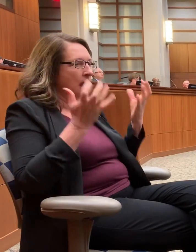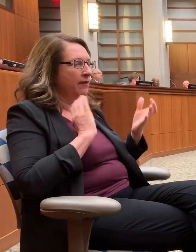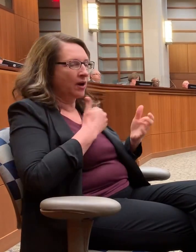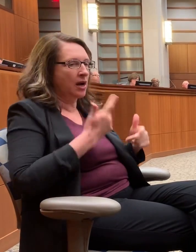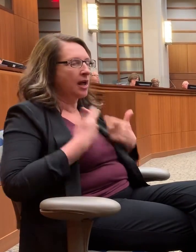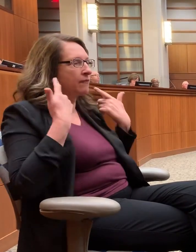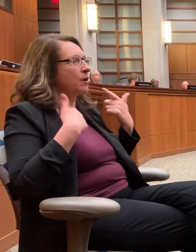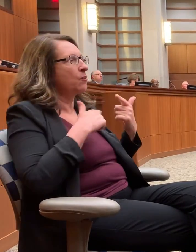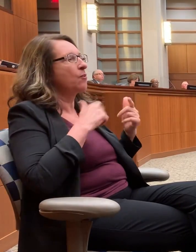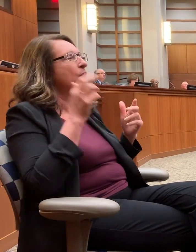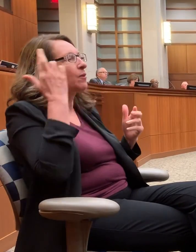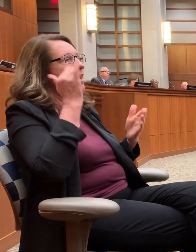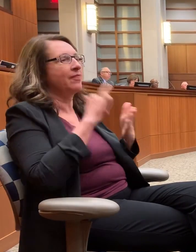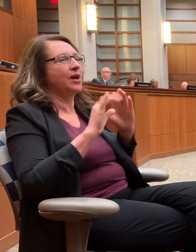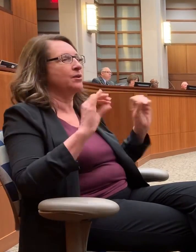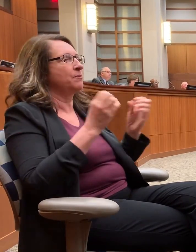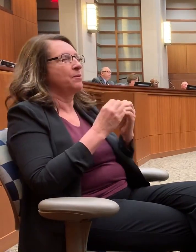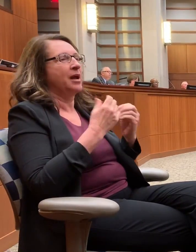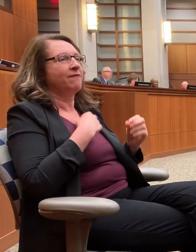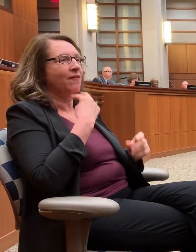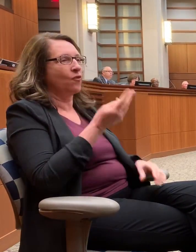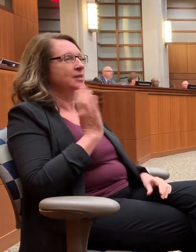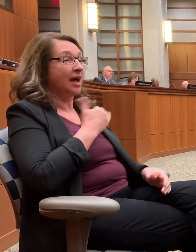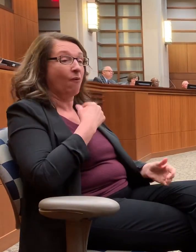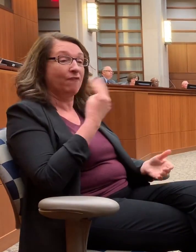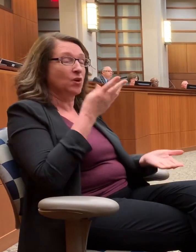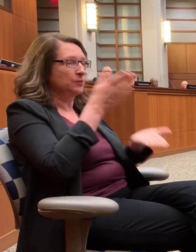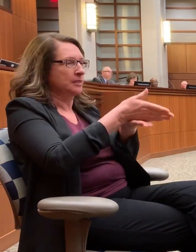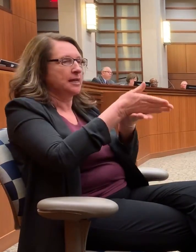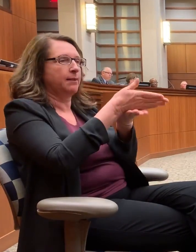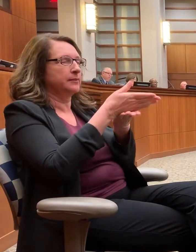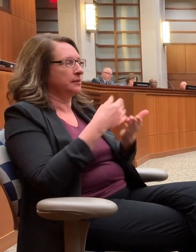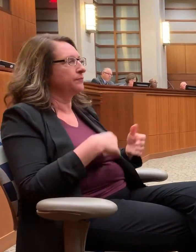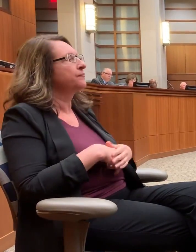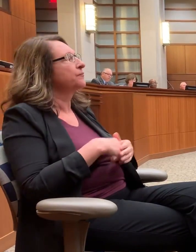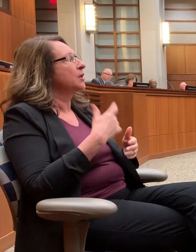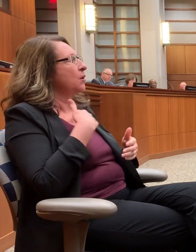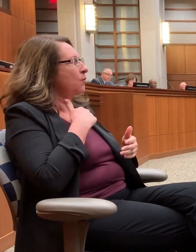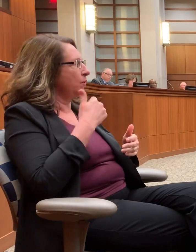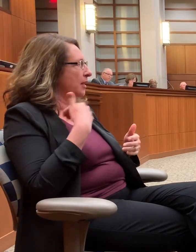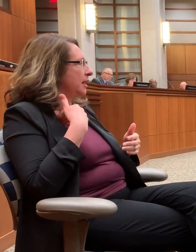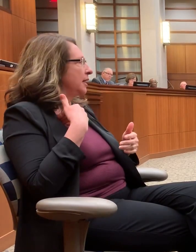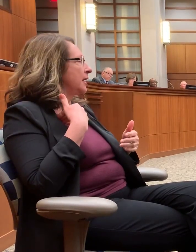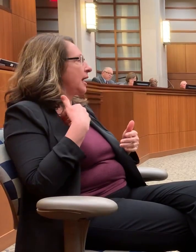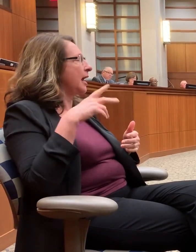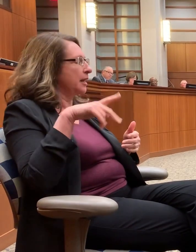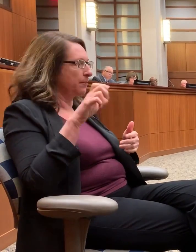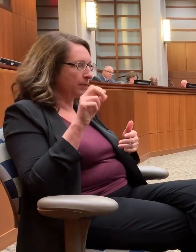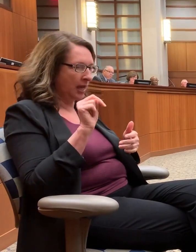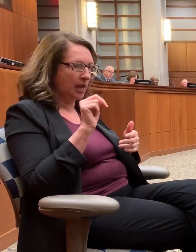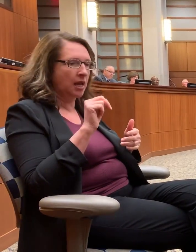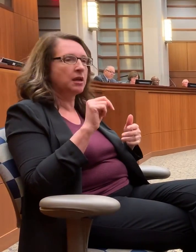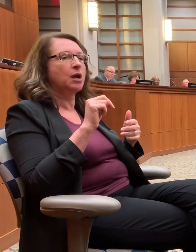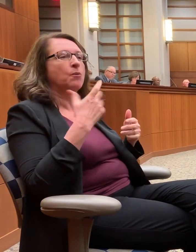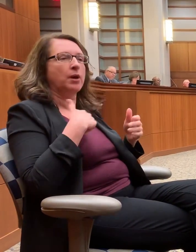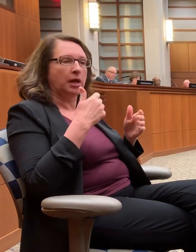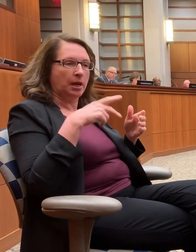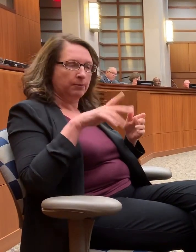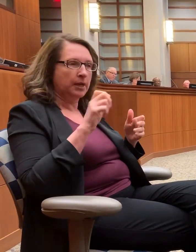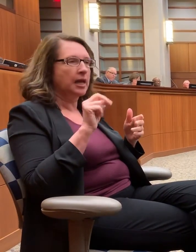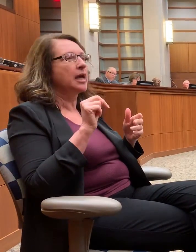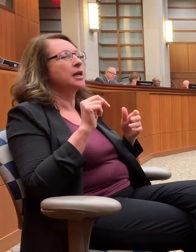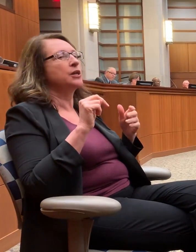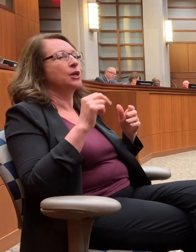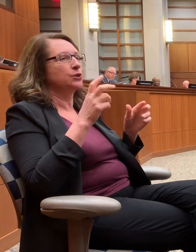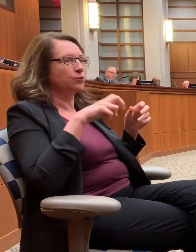no longer had a voice. Our voice was stopped. We had a planned trip to see